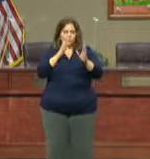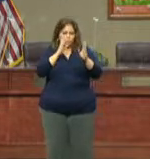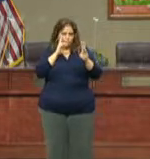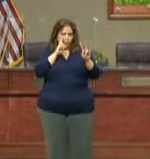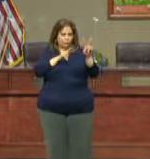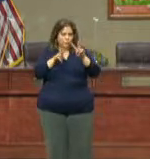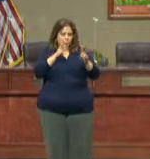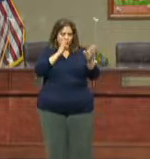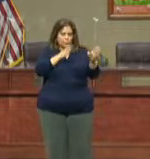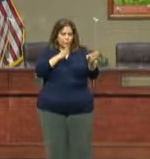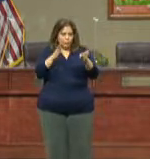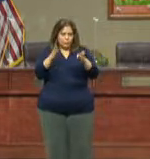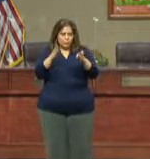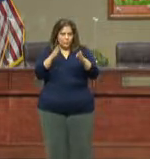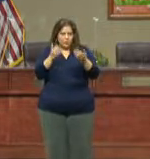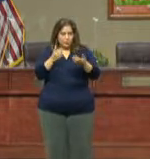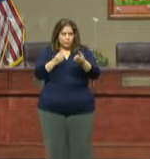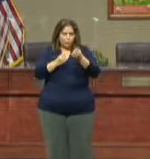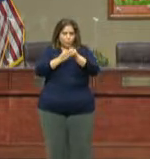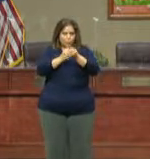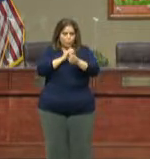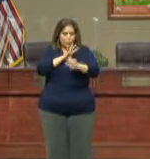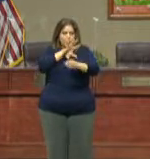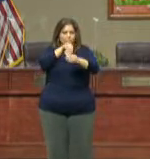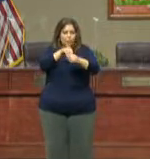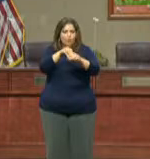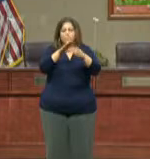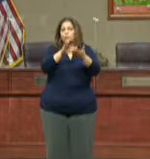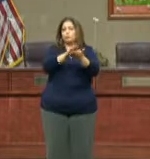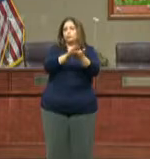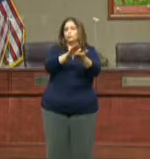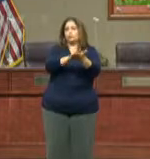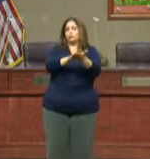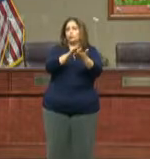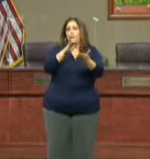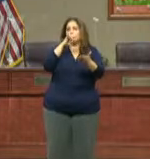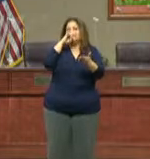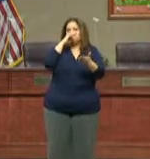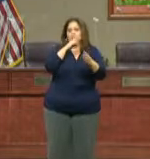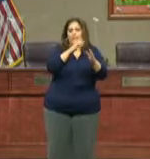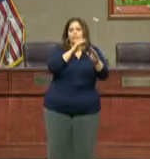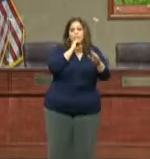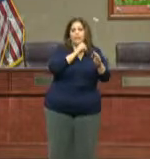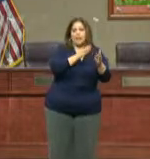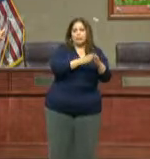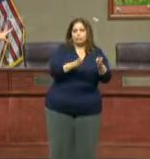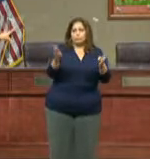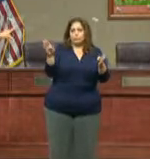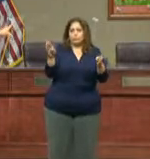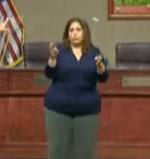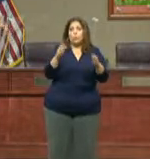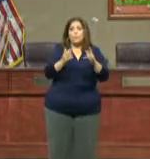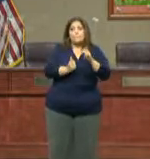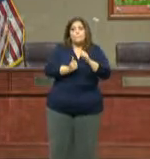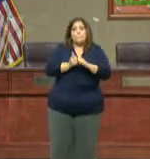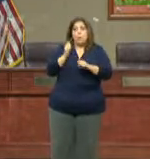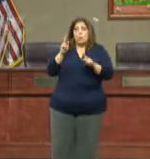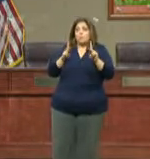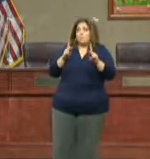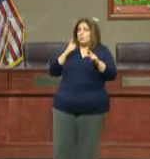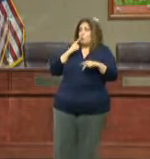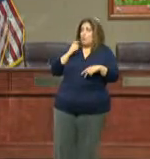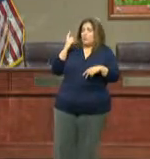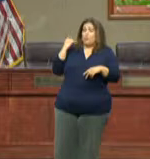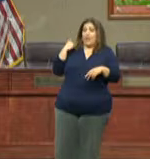get involved more with the school-age population. We also look at the fact that most of our population, it is, in red you